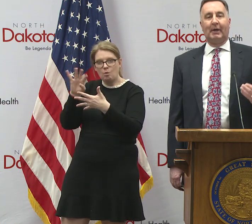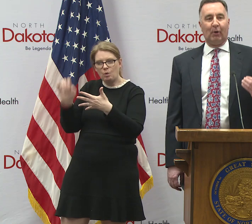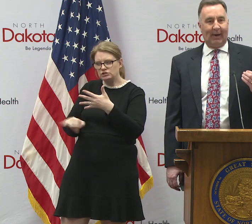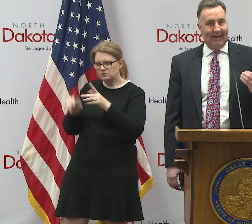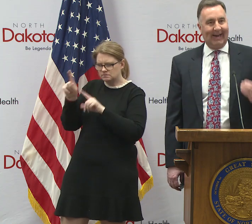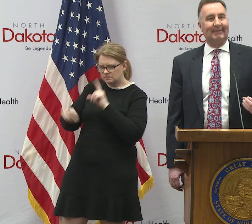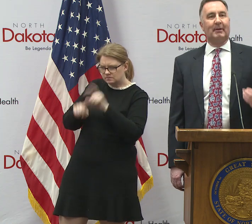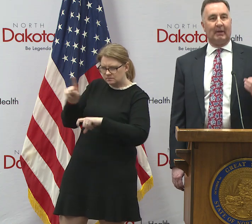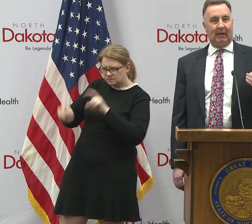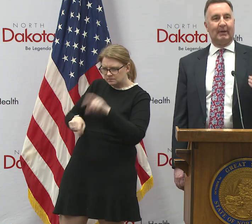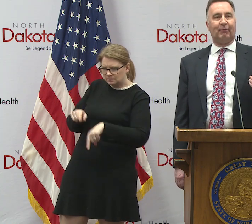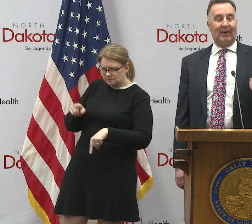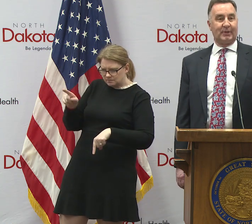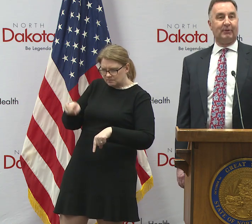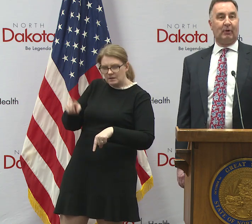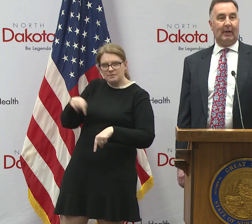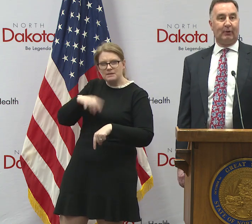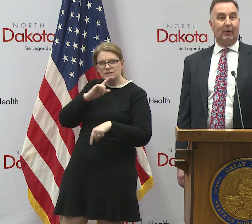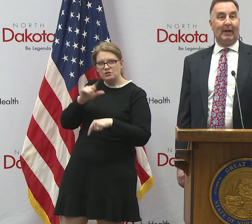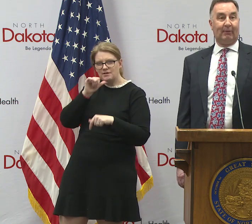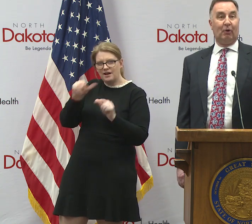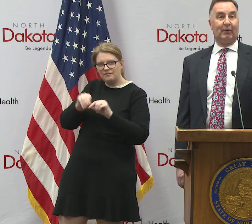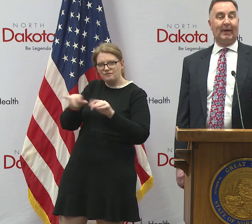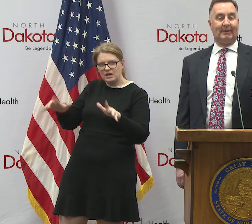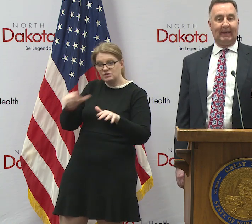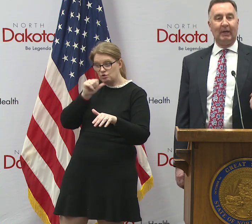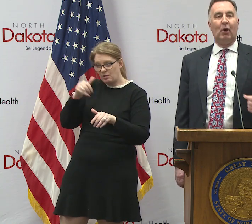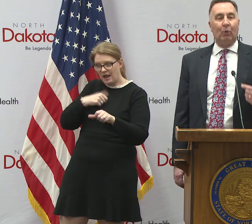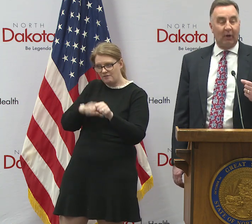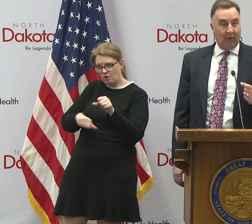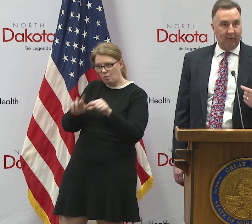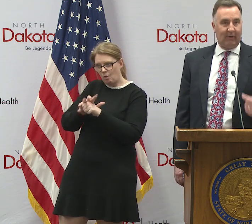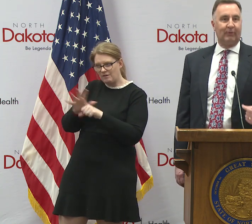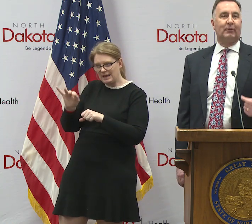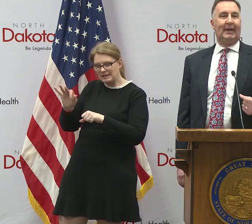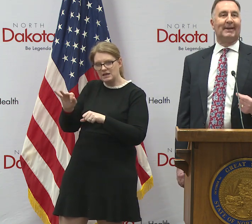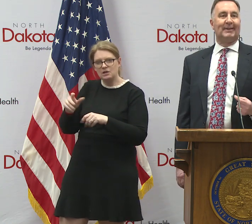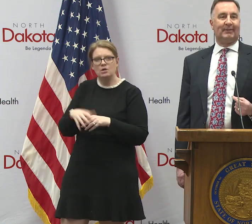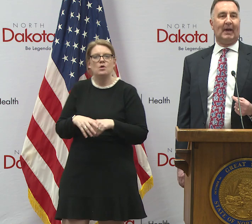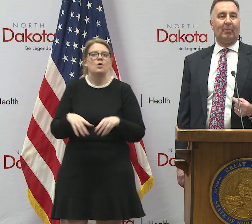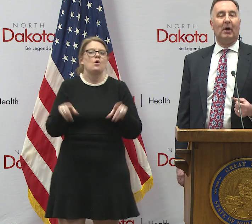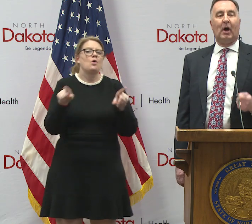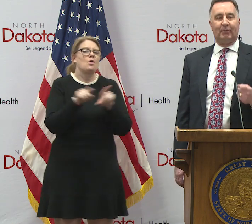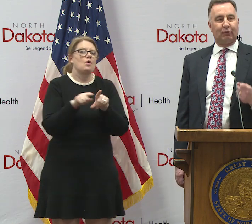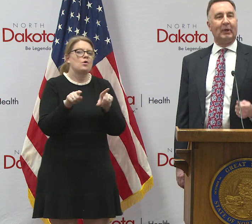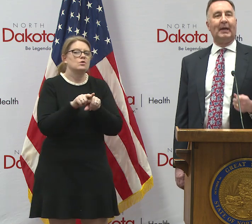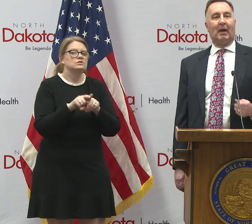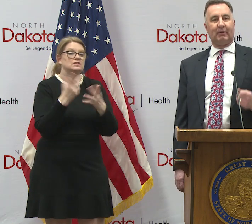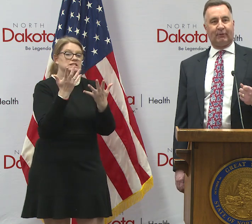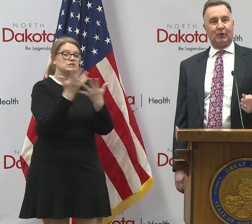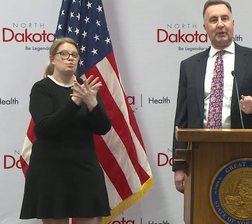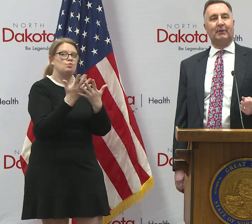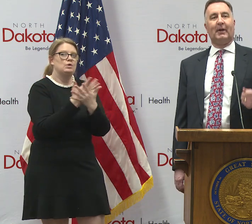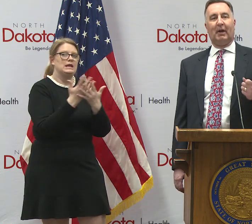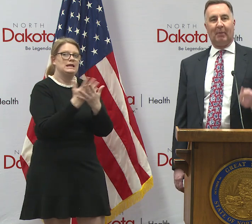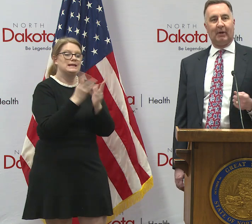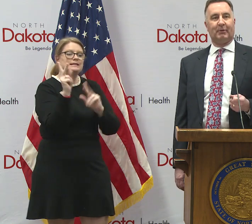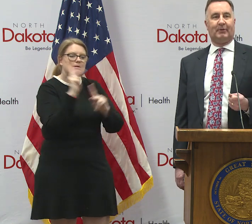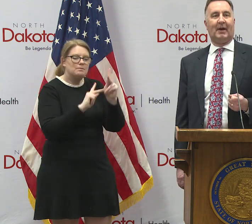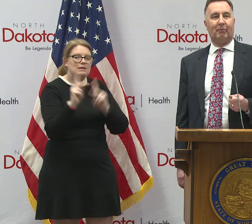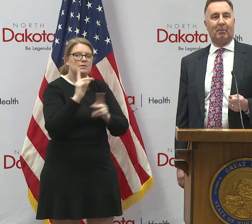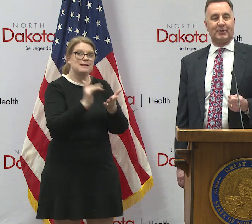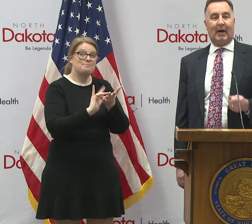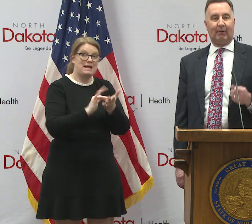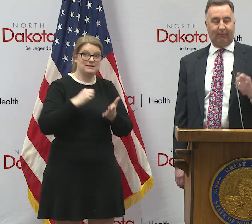are not infectious or do not have COVID-19. We've also taken the step of screening our associates and our